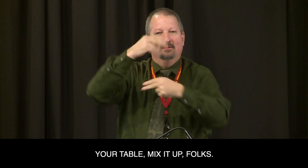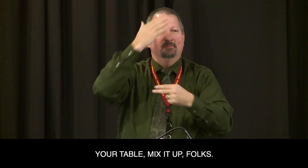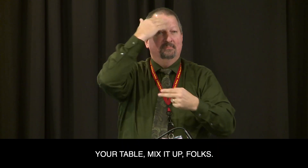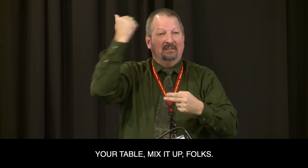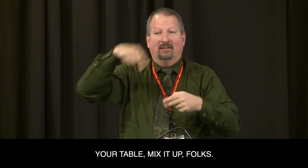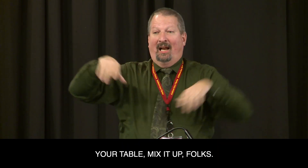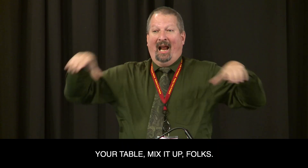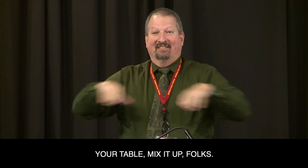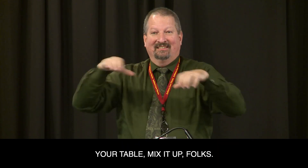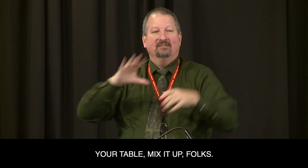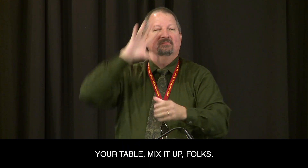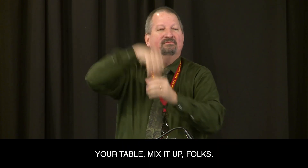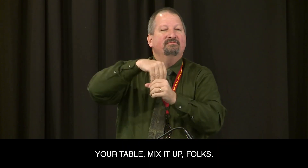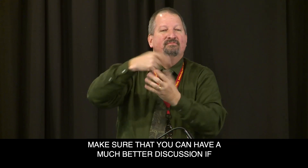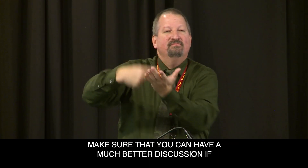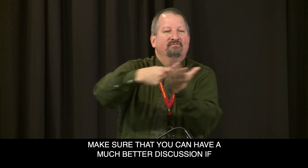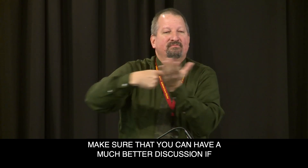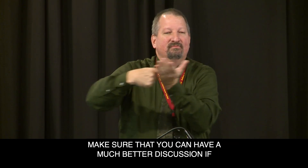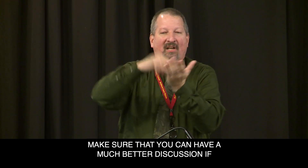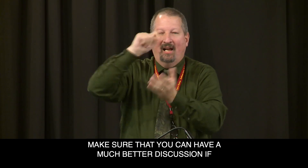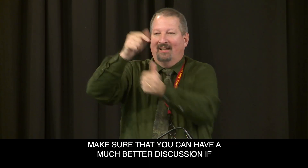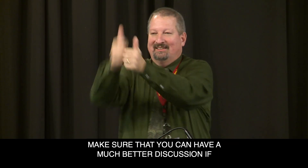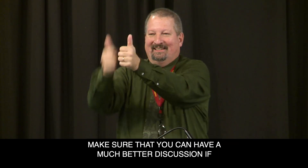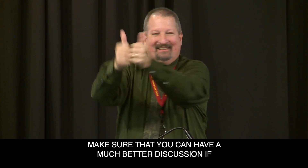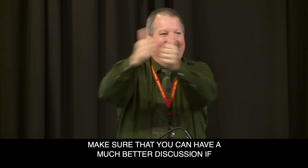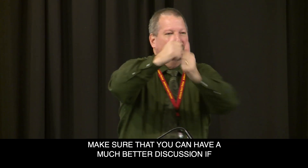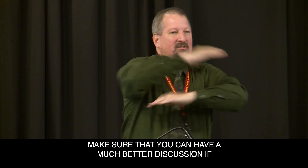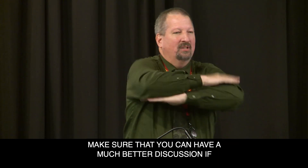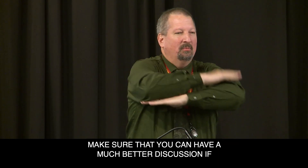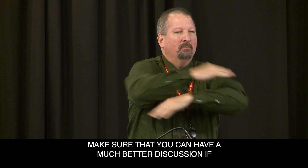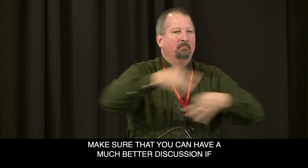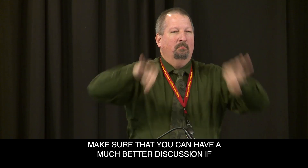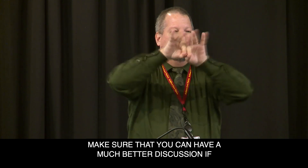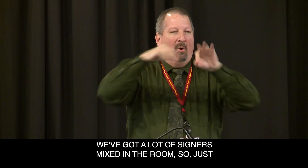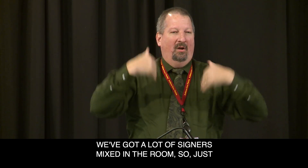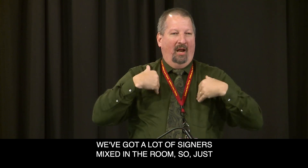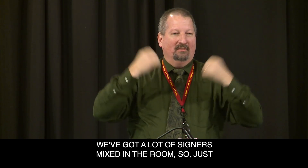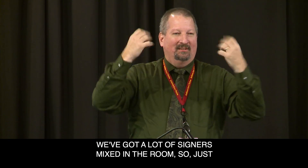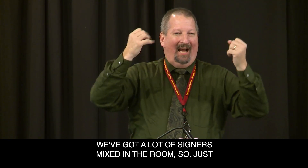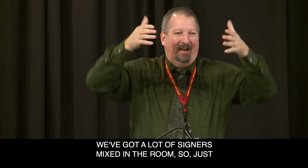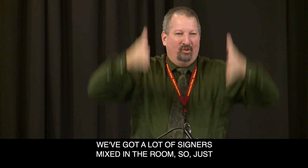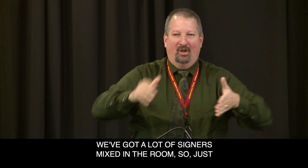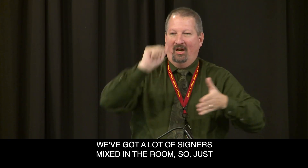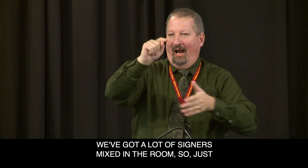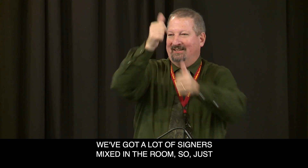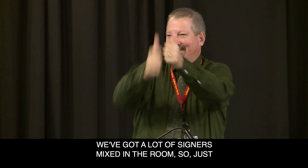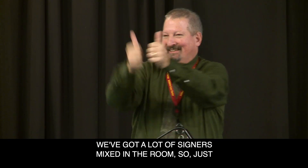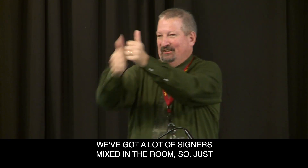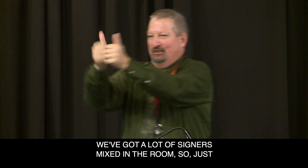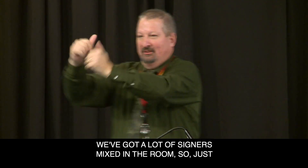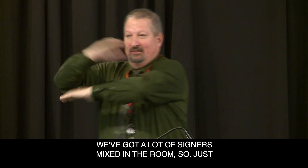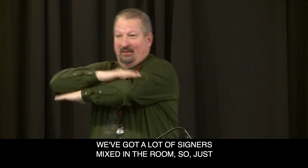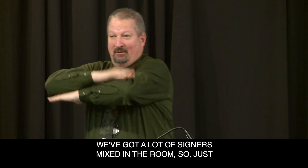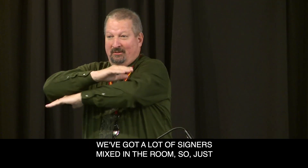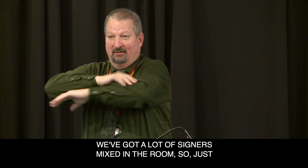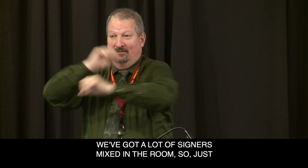your table, mix it up, folks. Make sure that you can have a much better discussion if we've got a lot of signers mixed in the